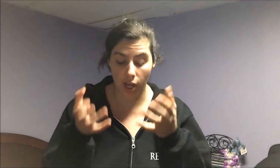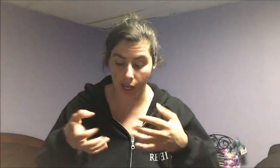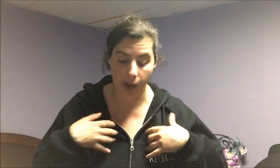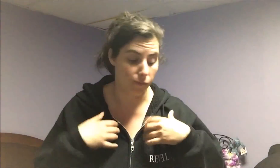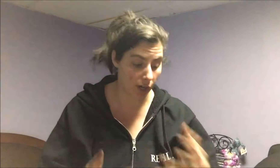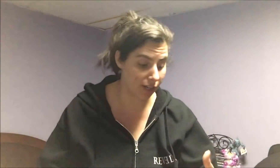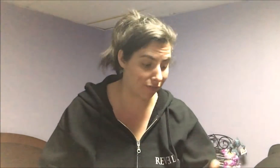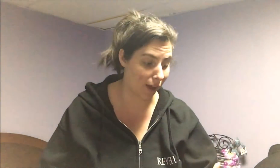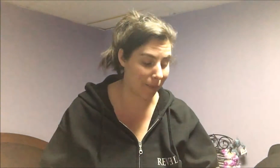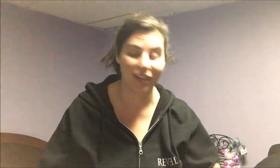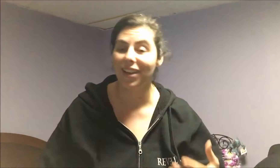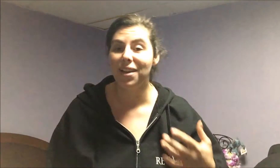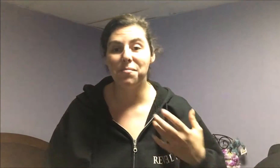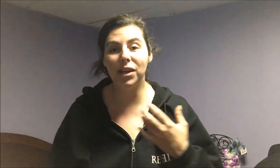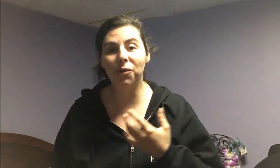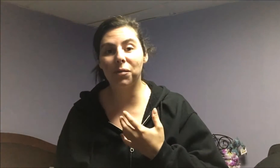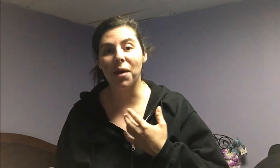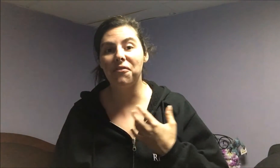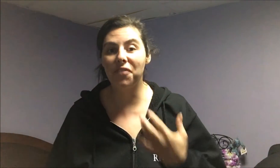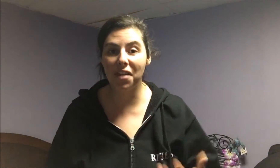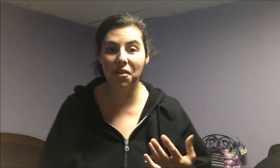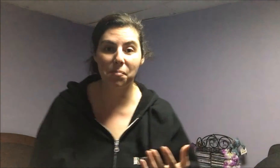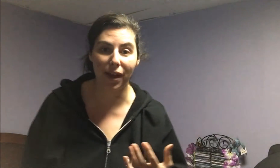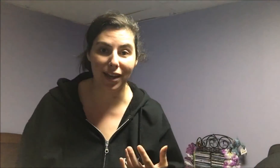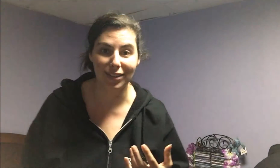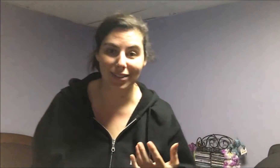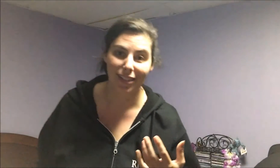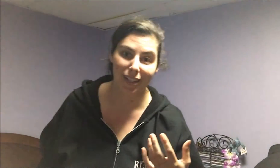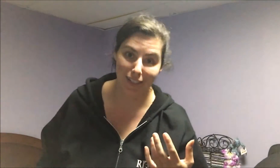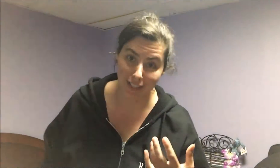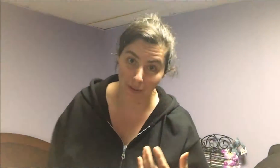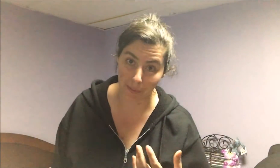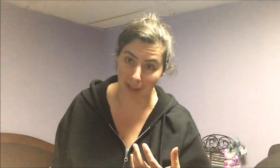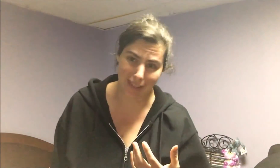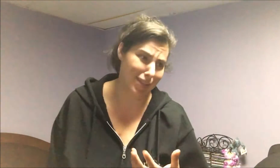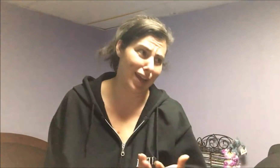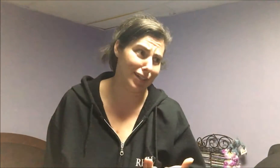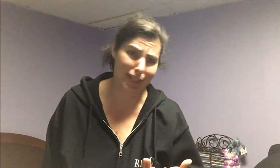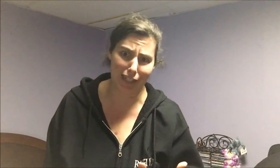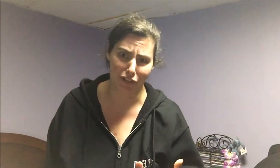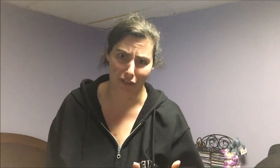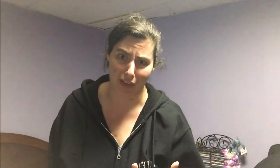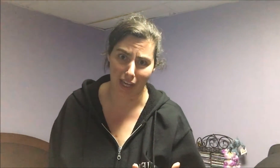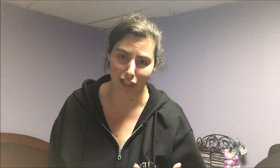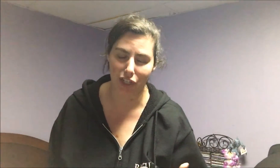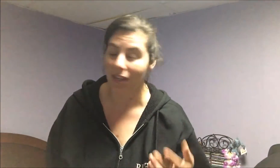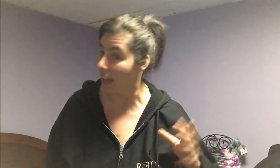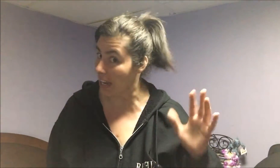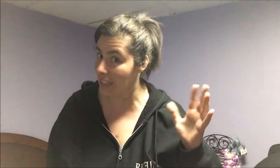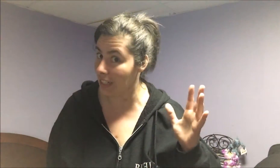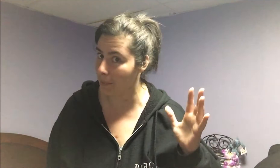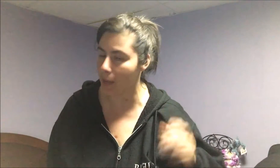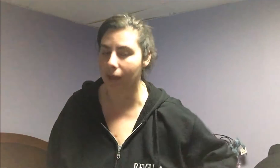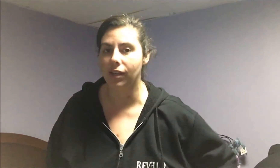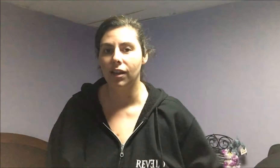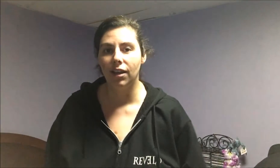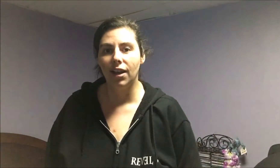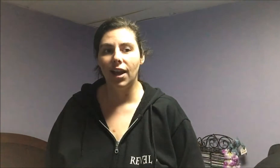shaking, I'm ready to vomit, meeting one of my favorite bands since I was like 19 years of age, 18 maybe,